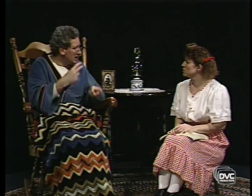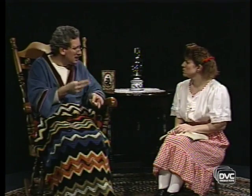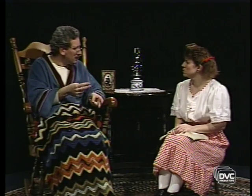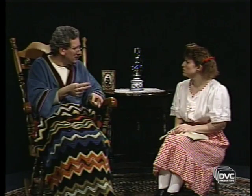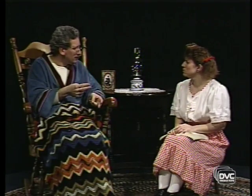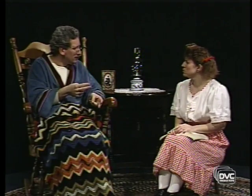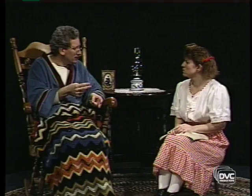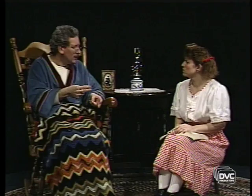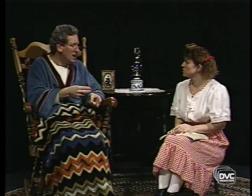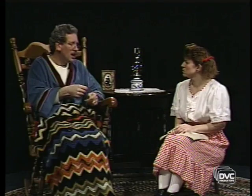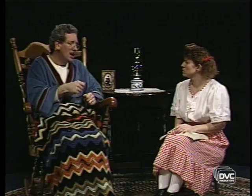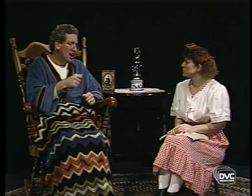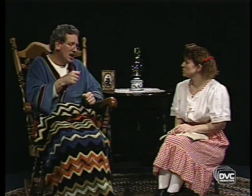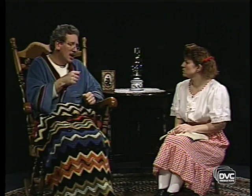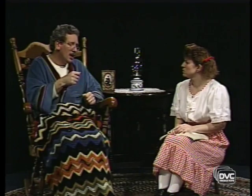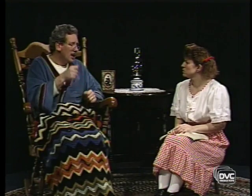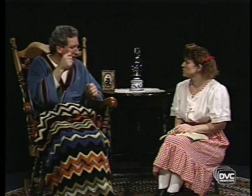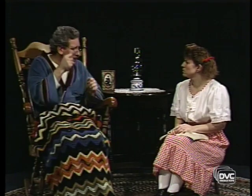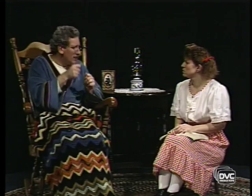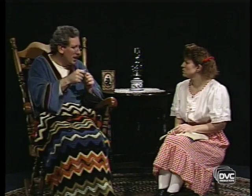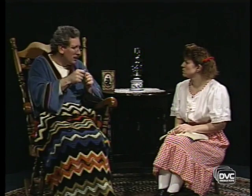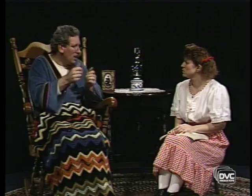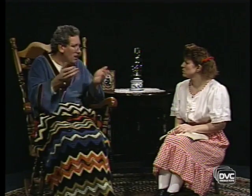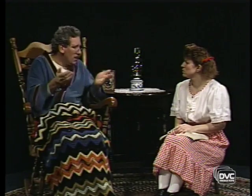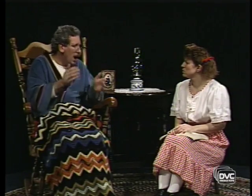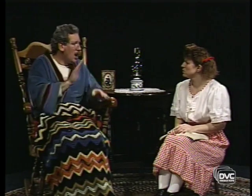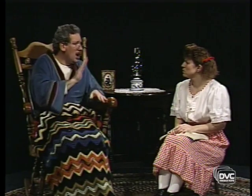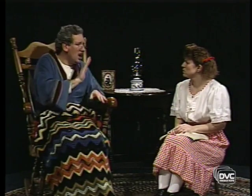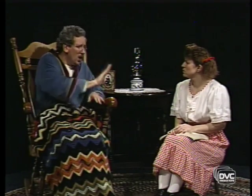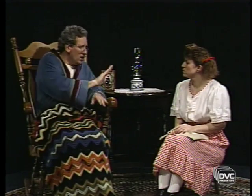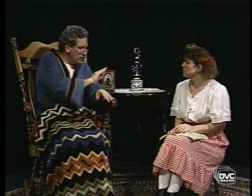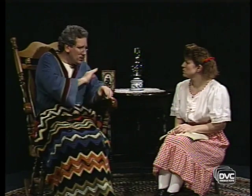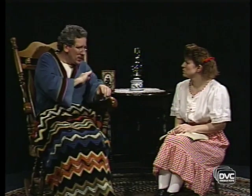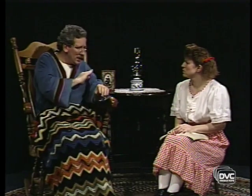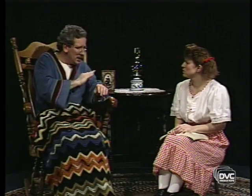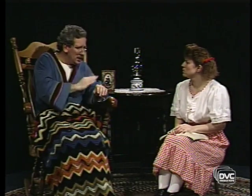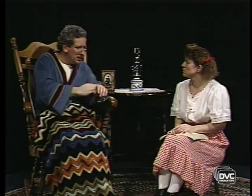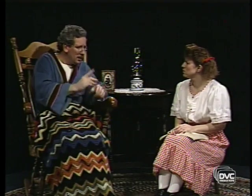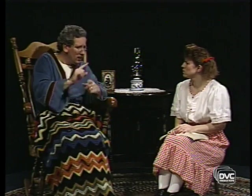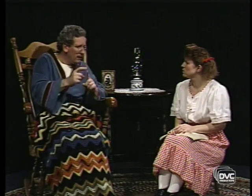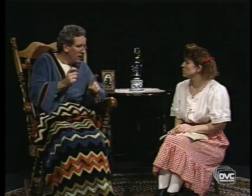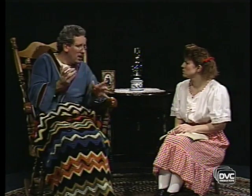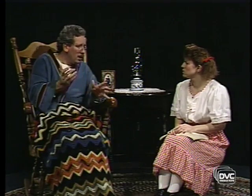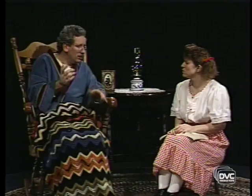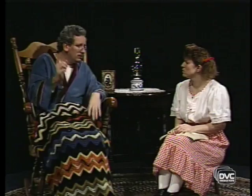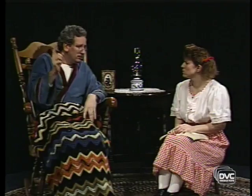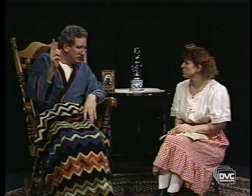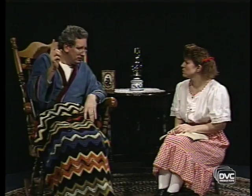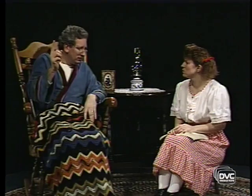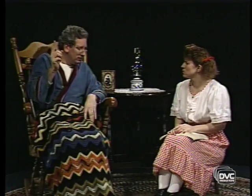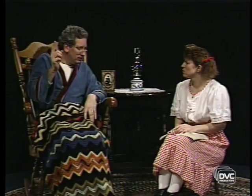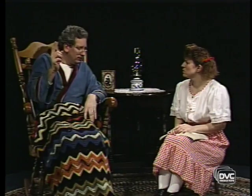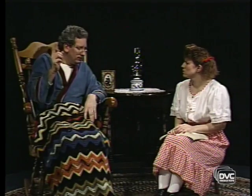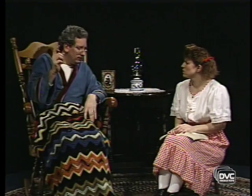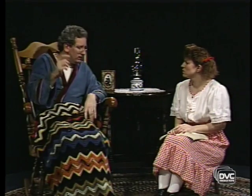13 use your love Maggie don't get discouraged remember that where your strength comes